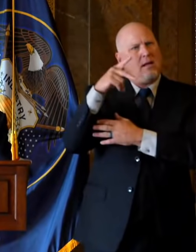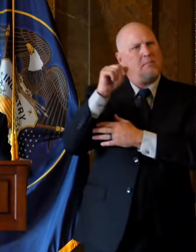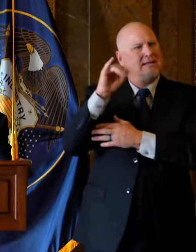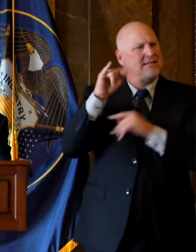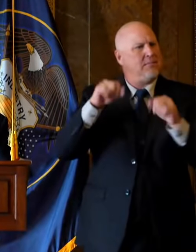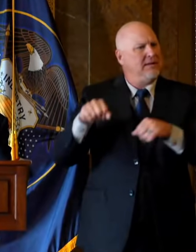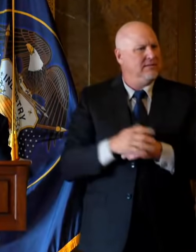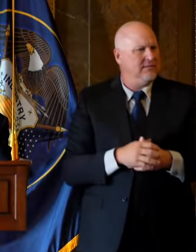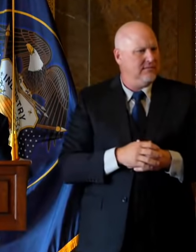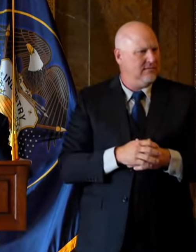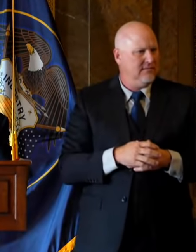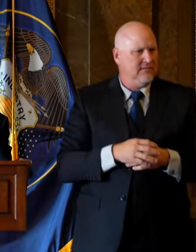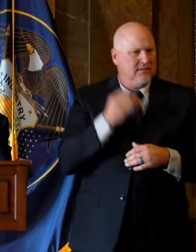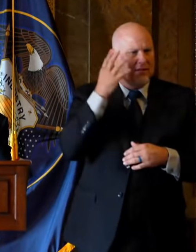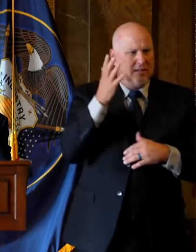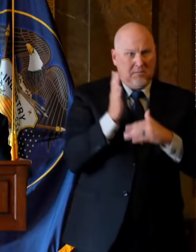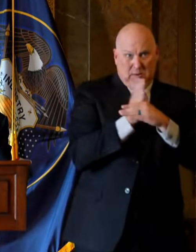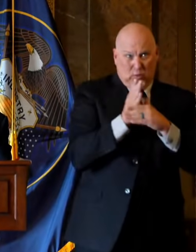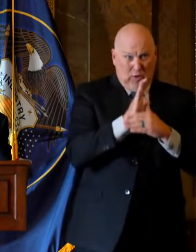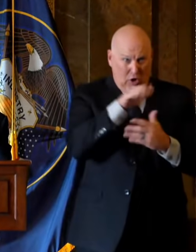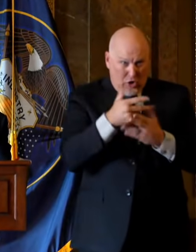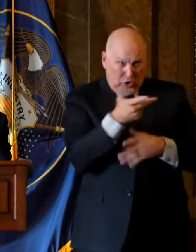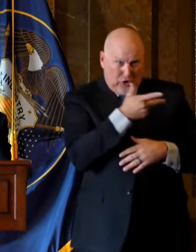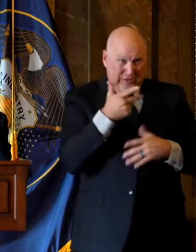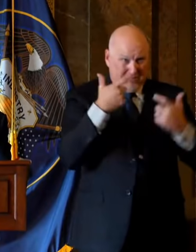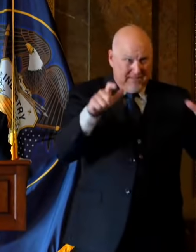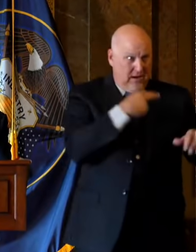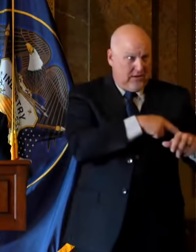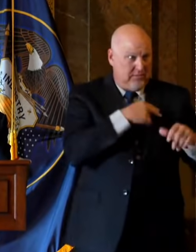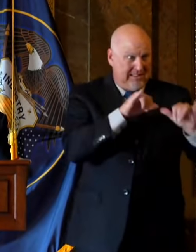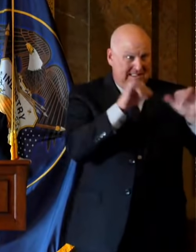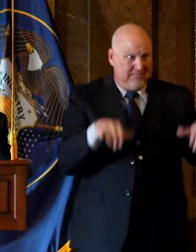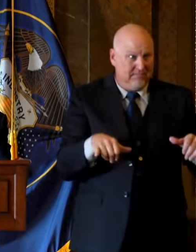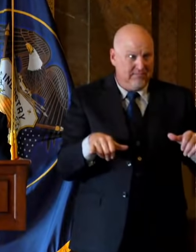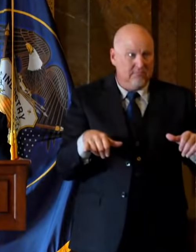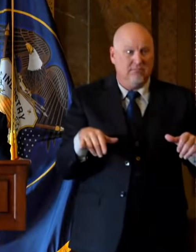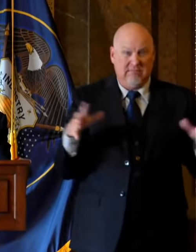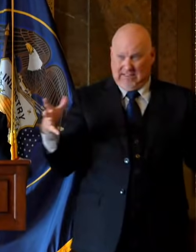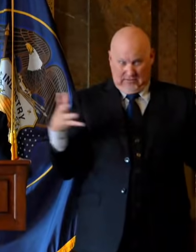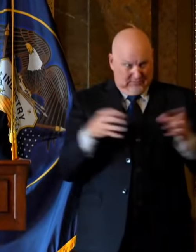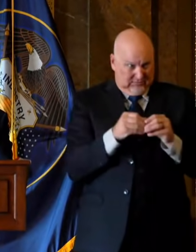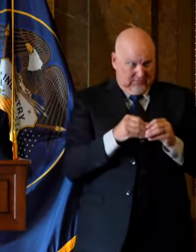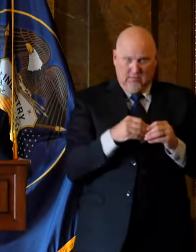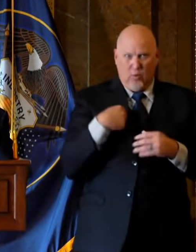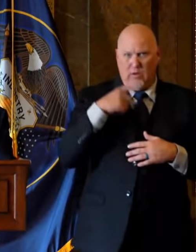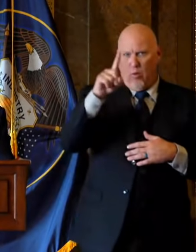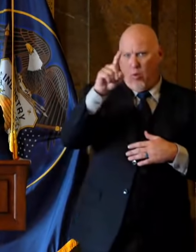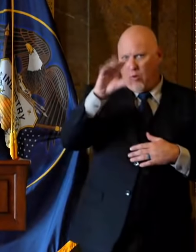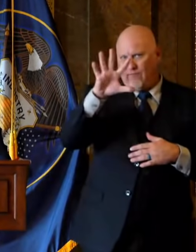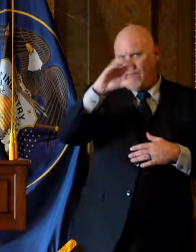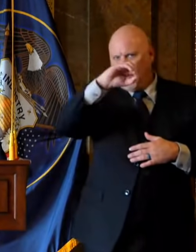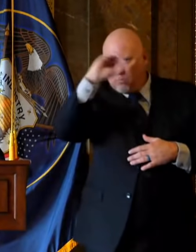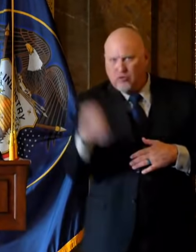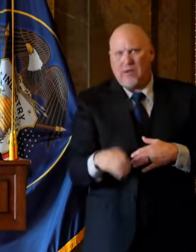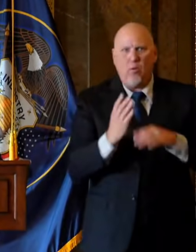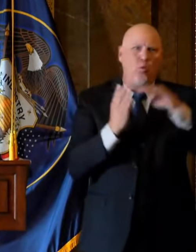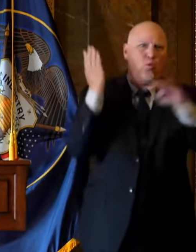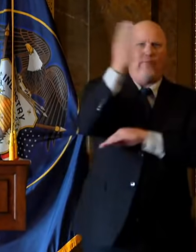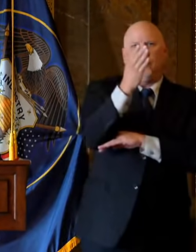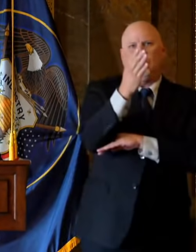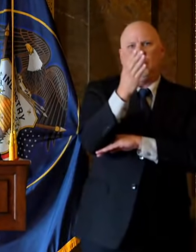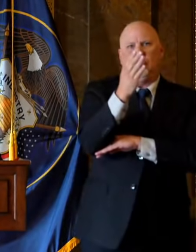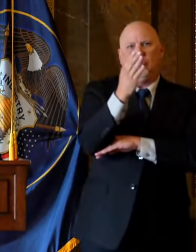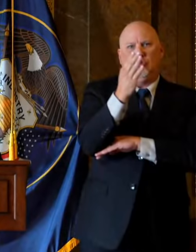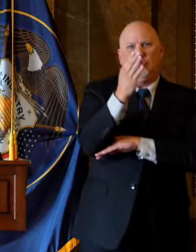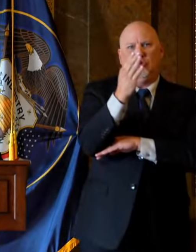life flight transfers in the last month than we've ever had before. And 300 times we've